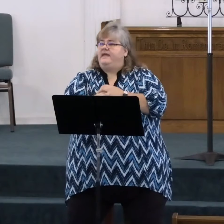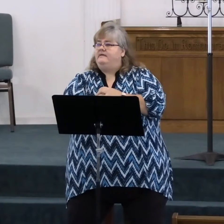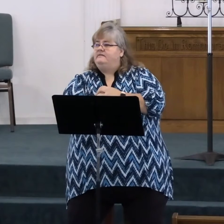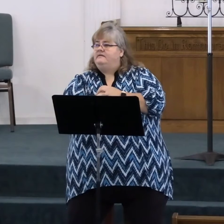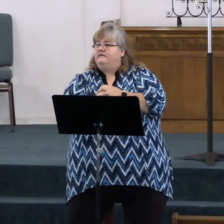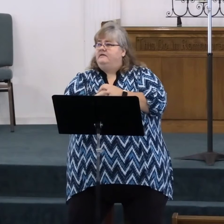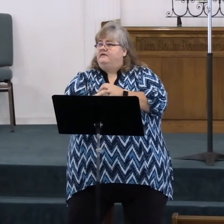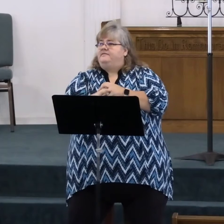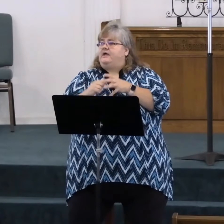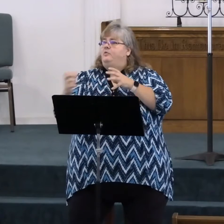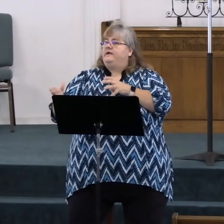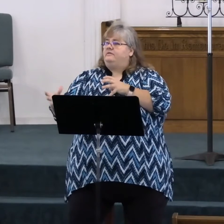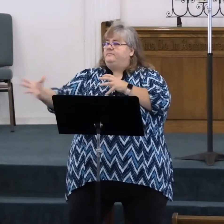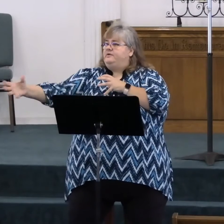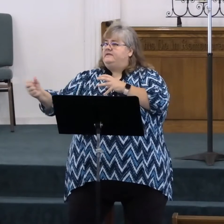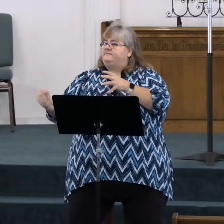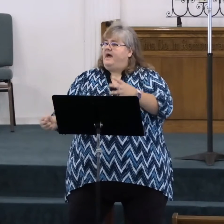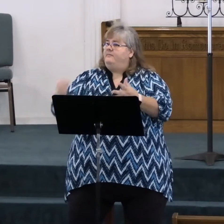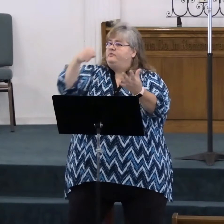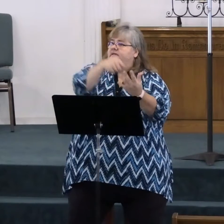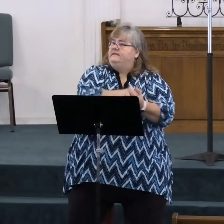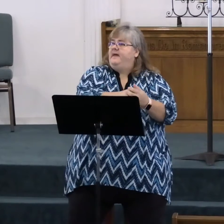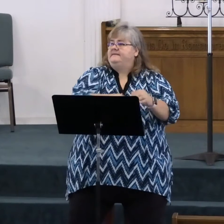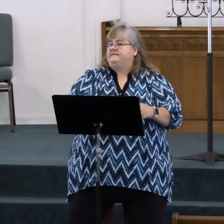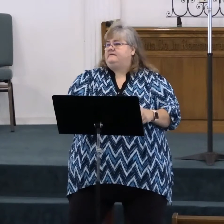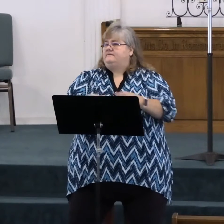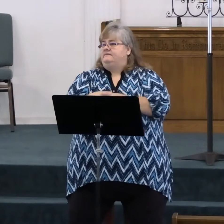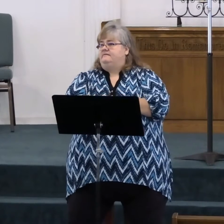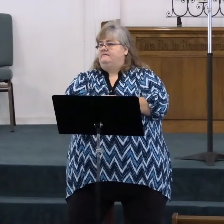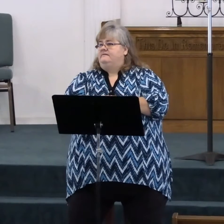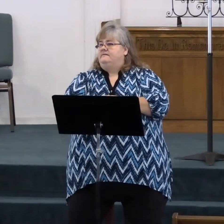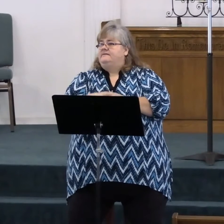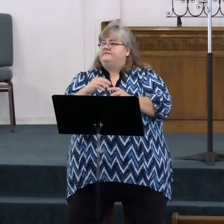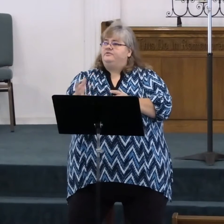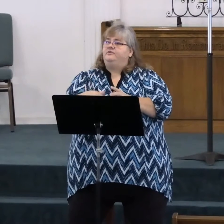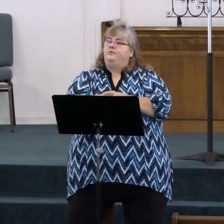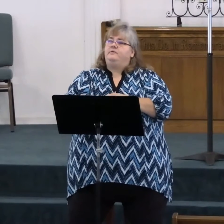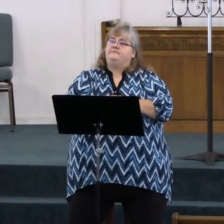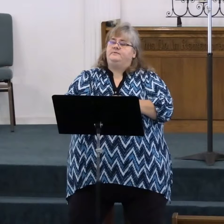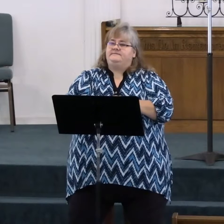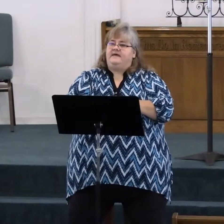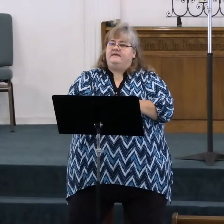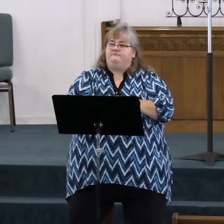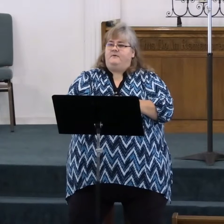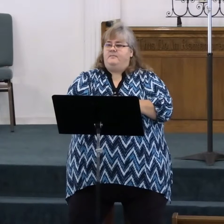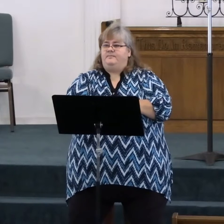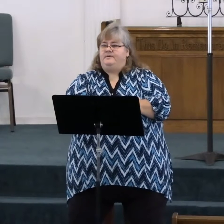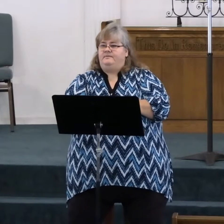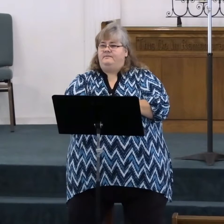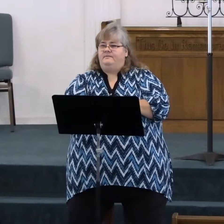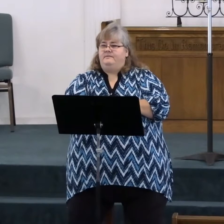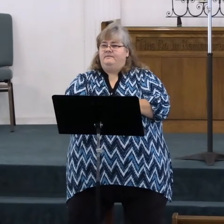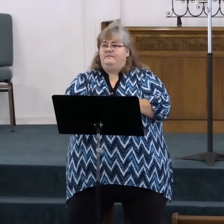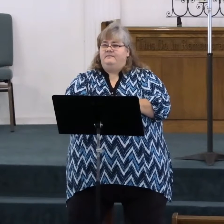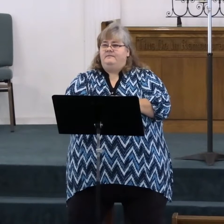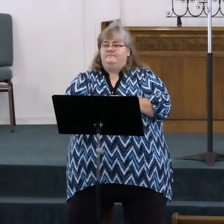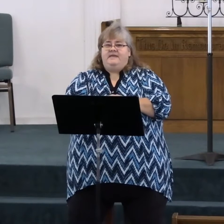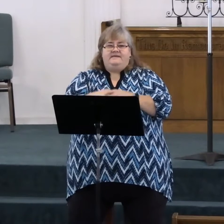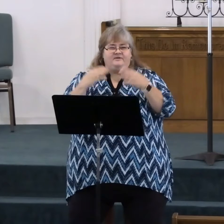man that quickly put his Bible in the basket so the authorities wouldn't take it from him. It's